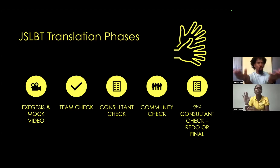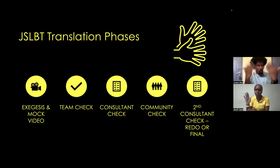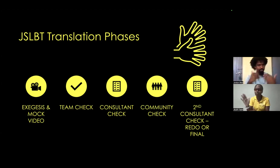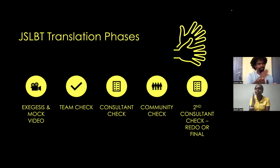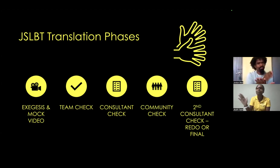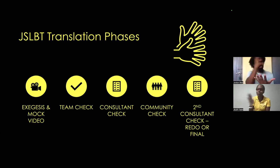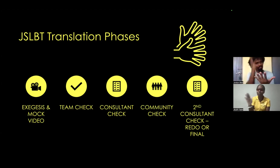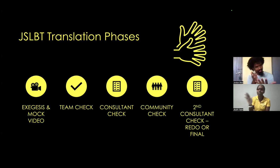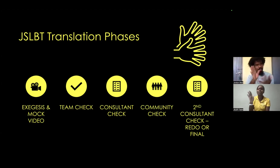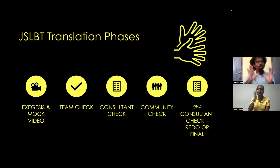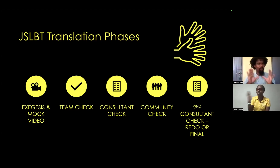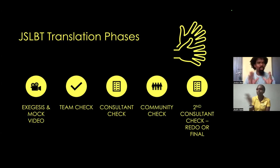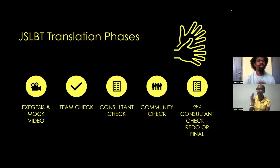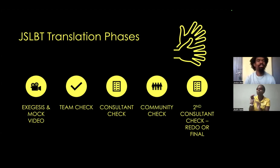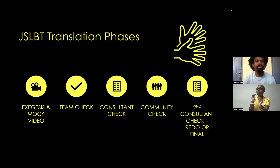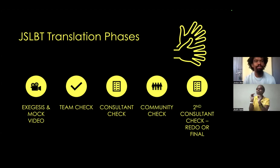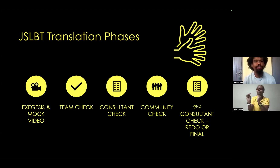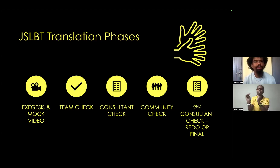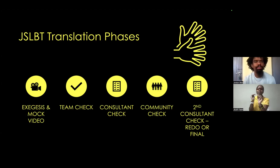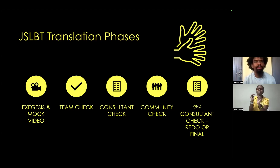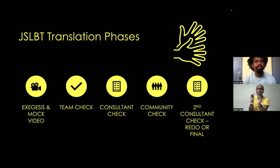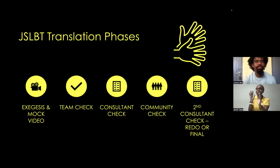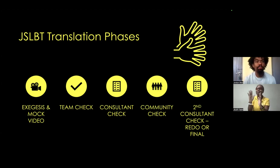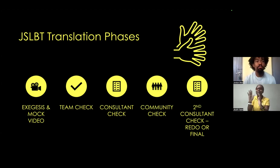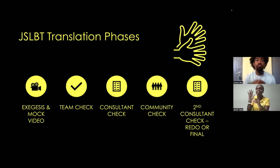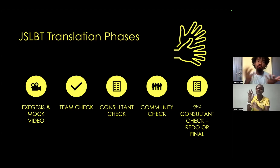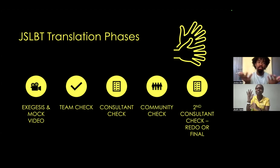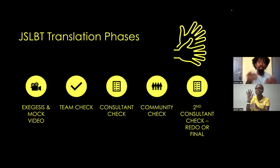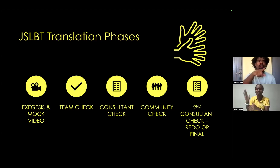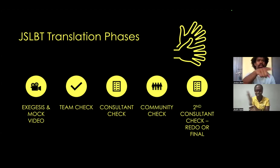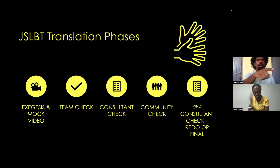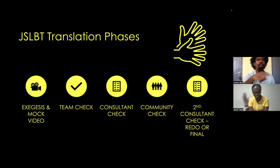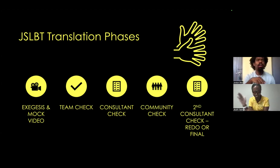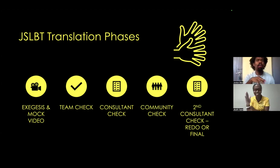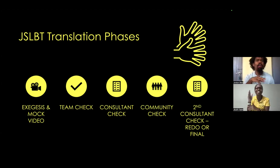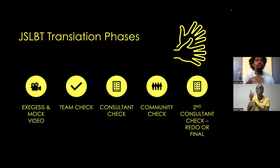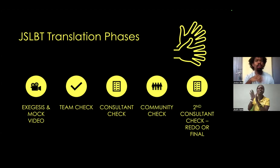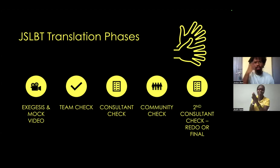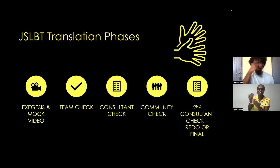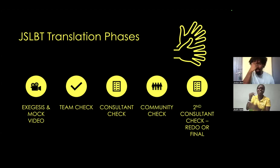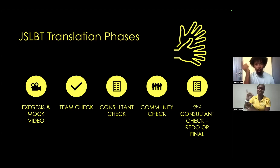26, 20, to February, we will march. They're about January to